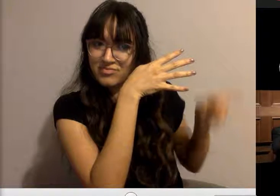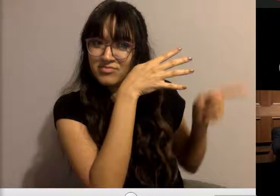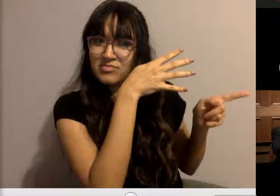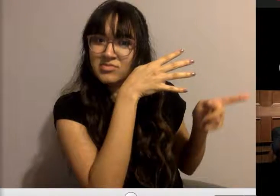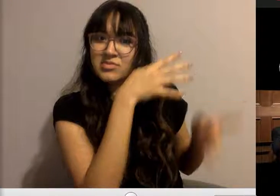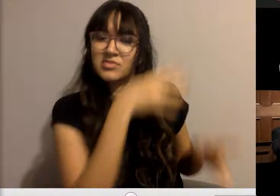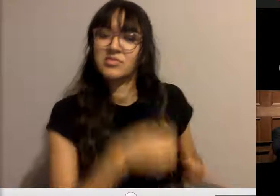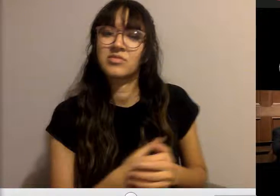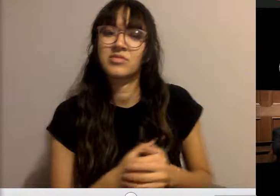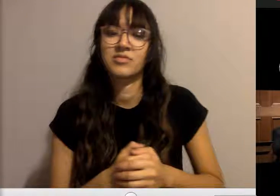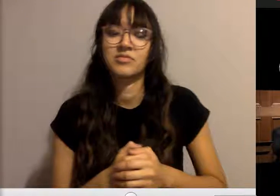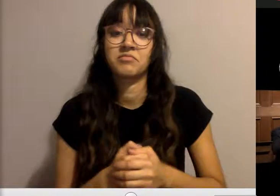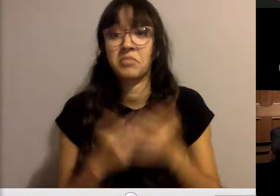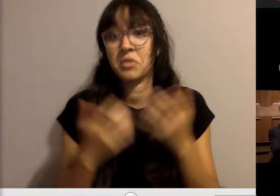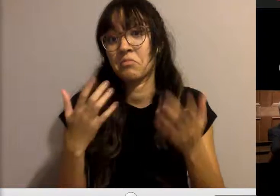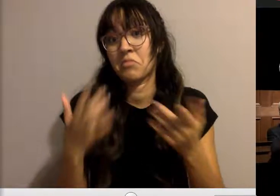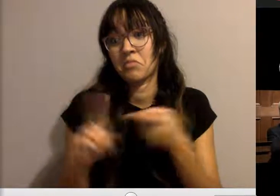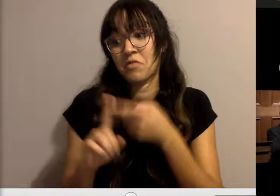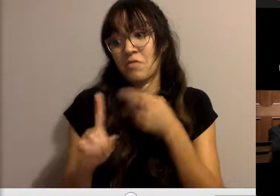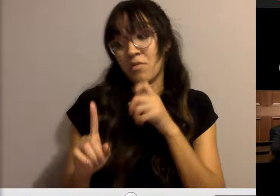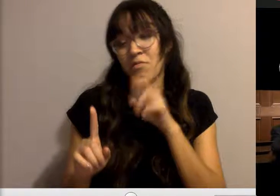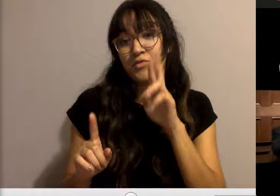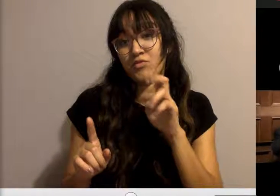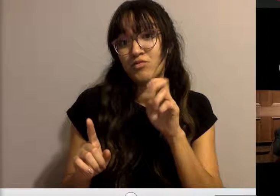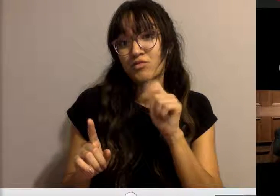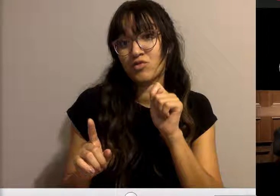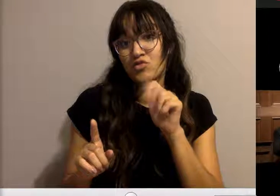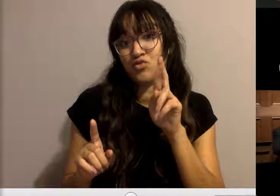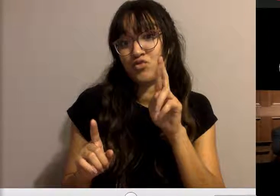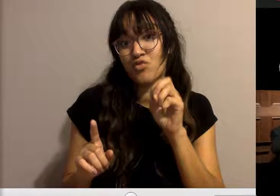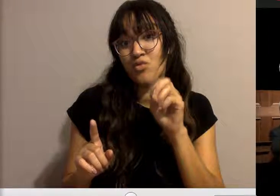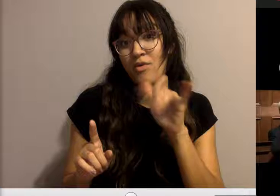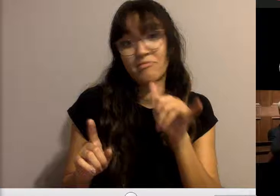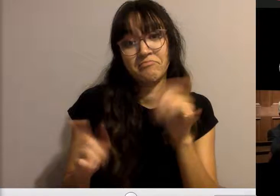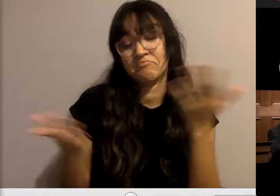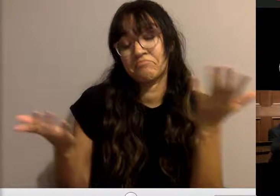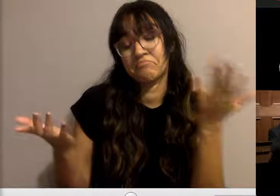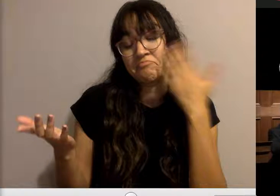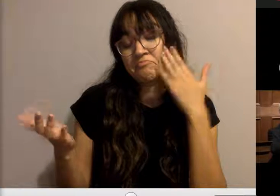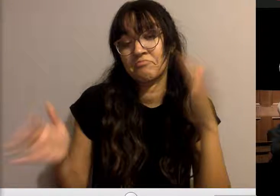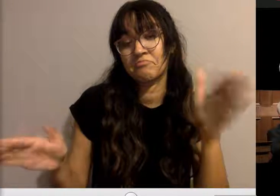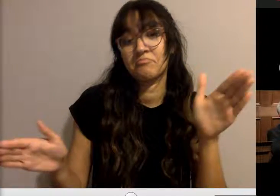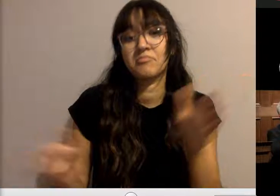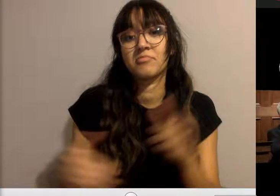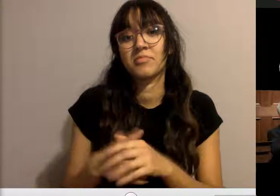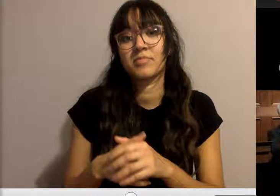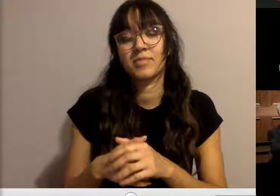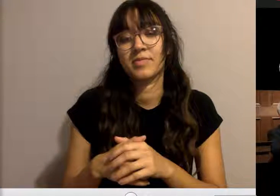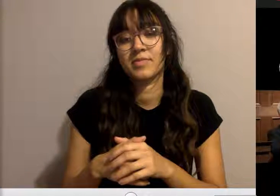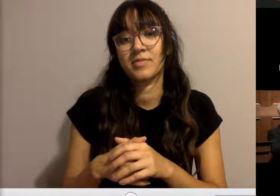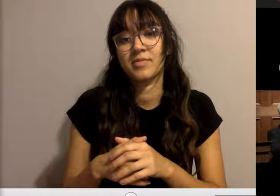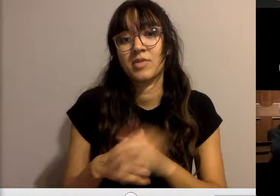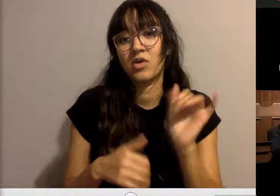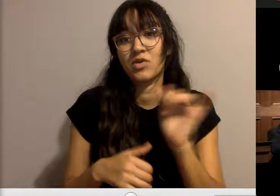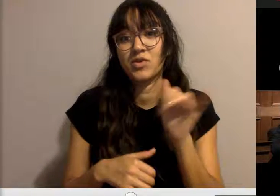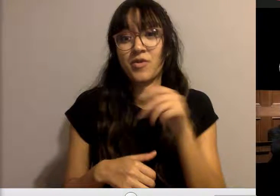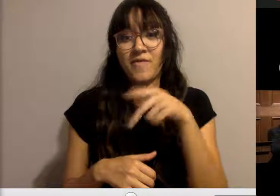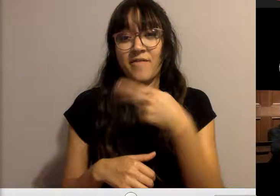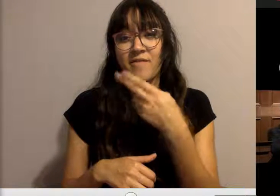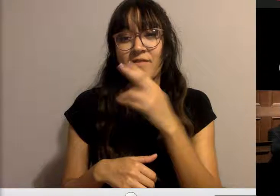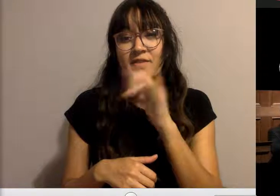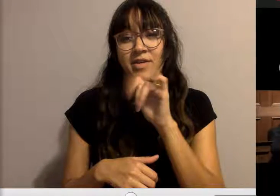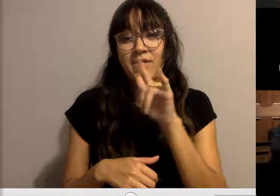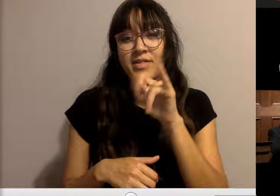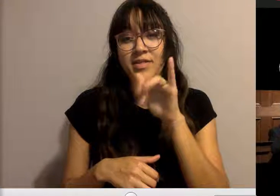Weshesh, maybe from Troy, who knows? It's only the Peleset that we think we know. These are the Philistines, and in fact, Champollion had